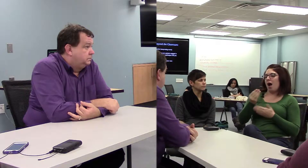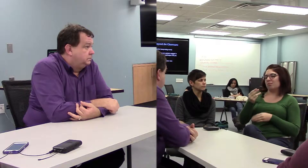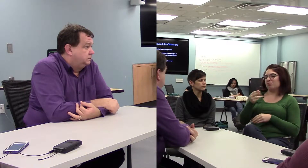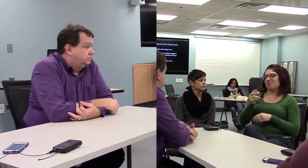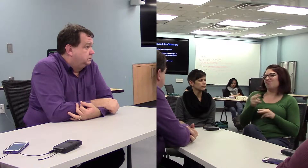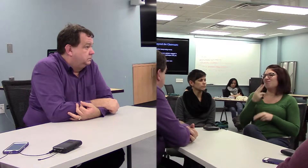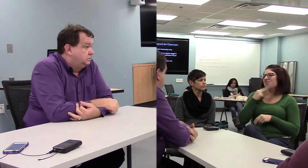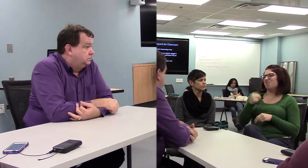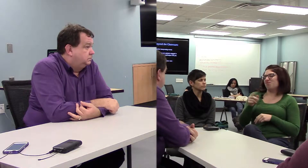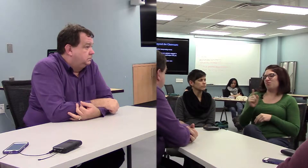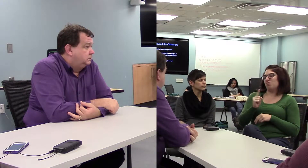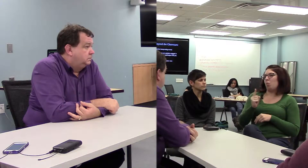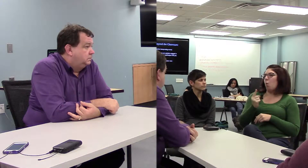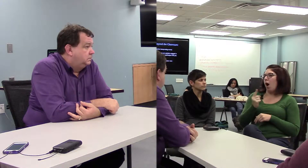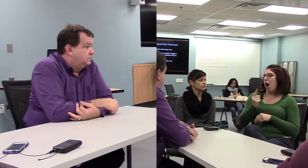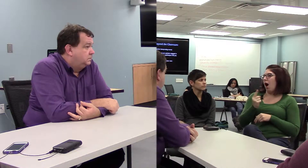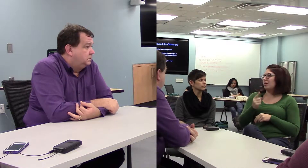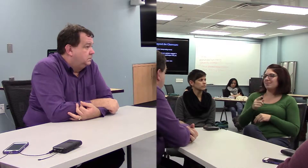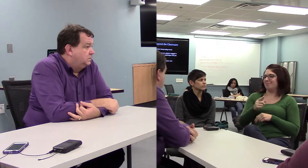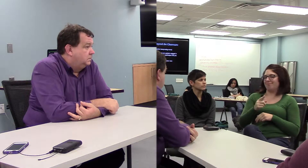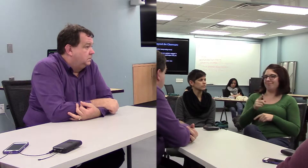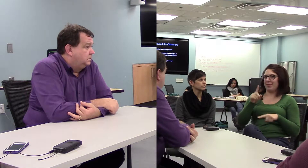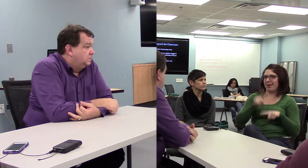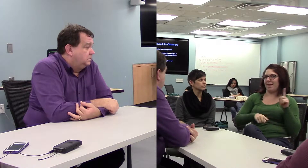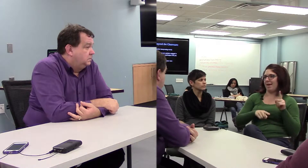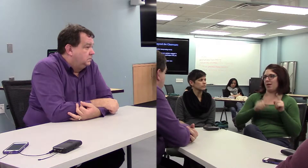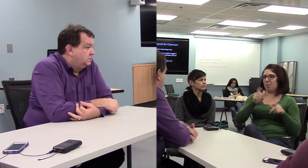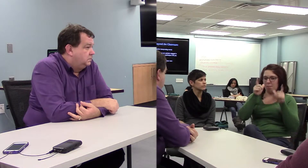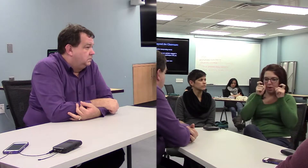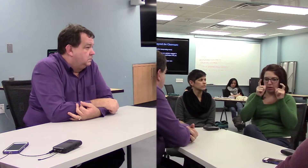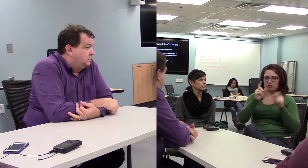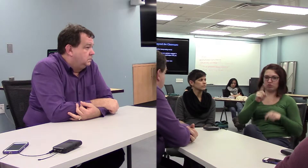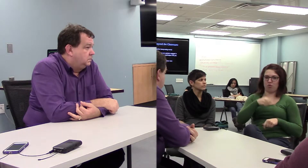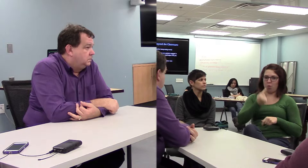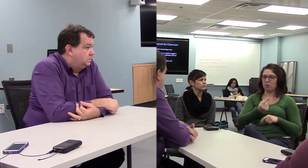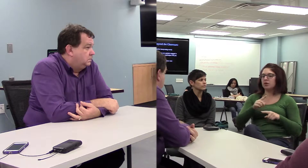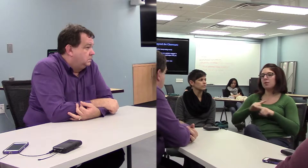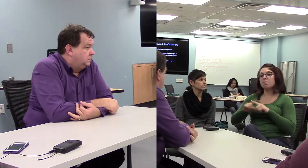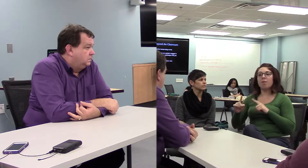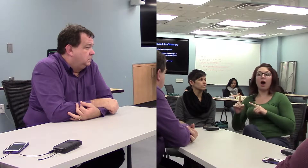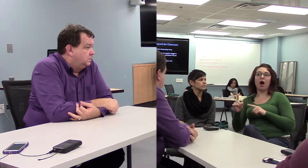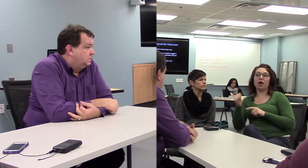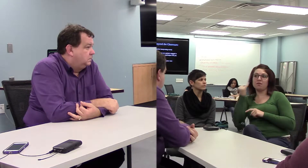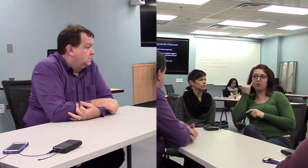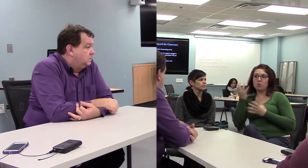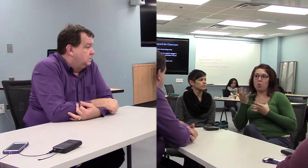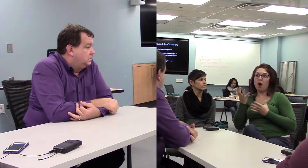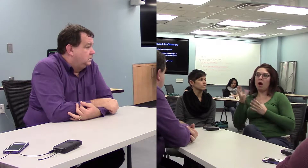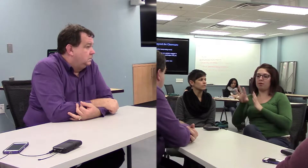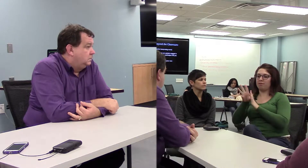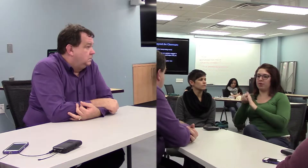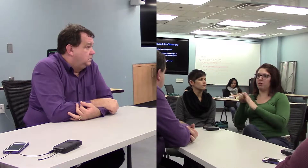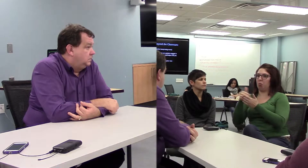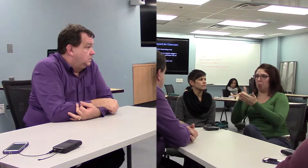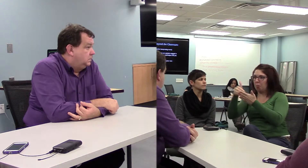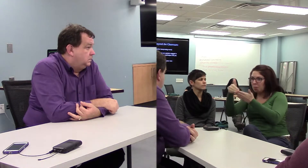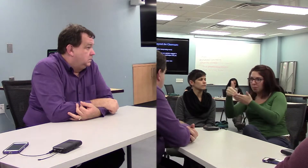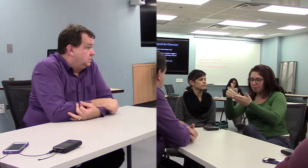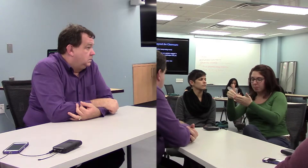video. You would want to buy something with at least 8 gigabytes, but really that would be the minimum. I would say if